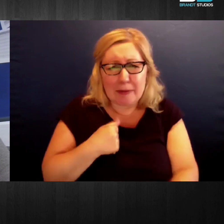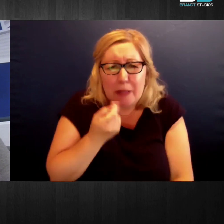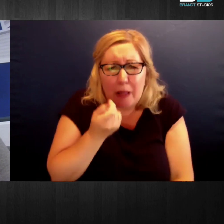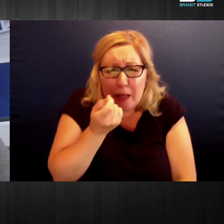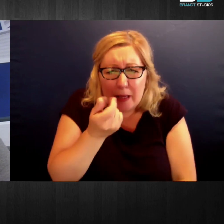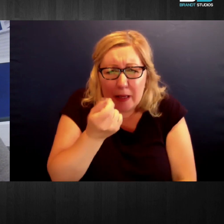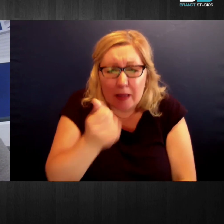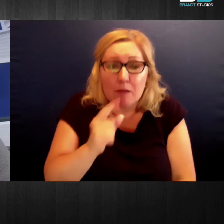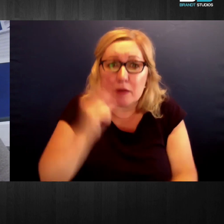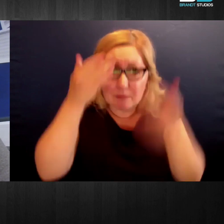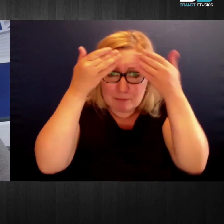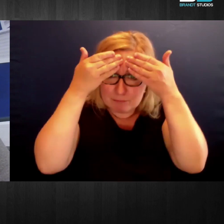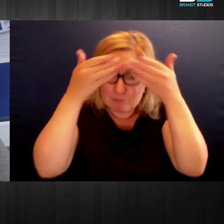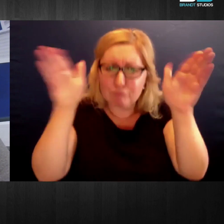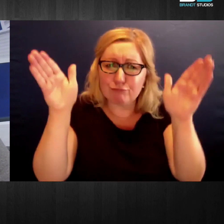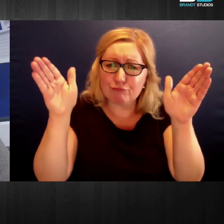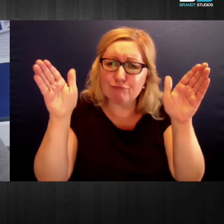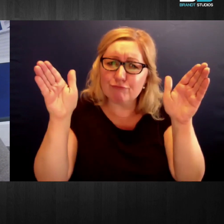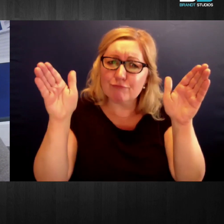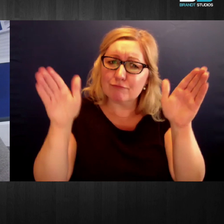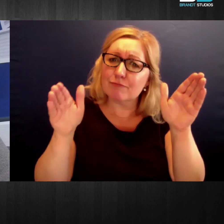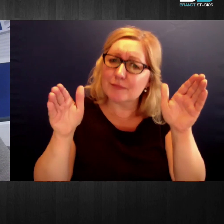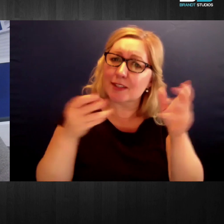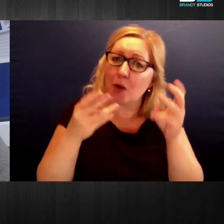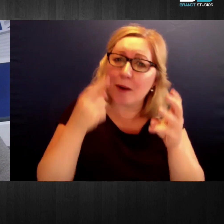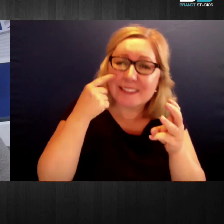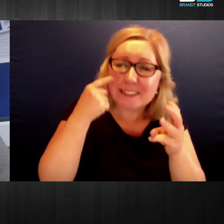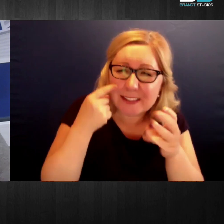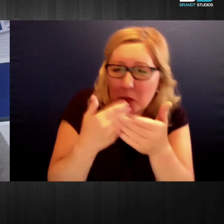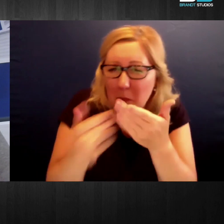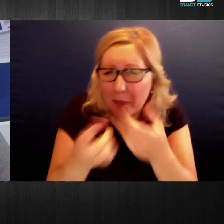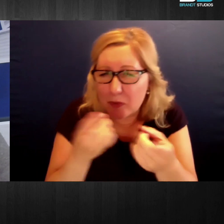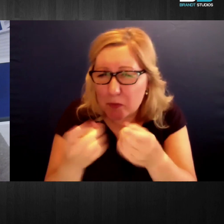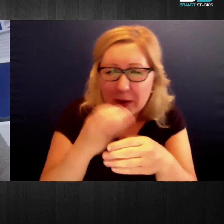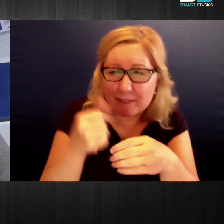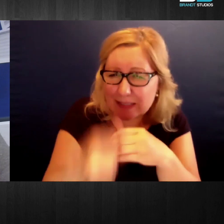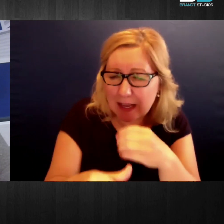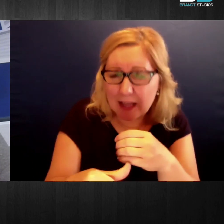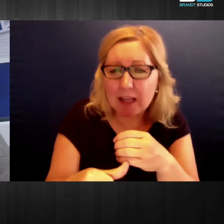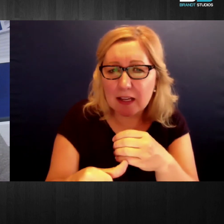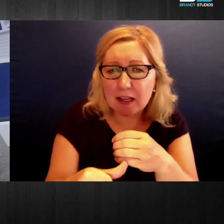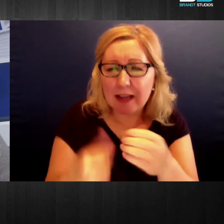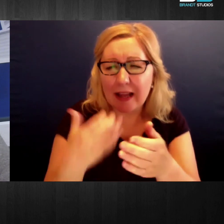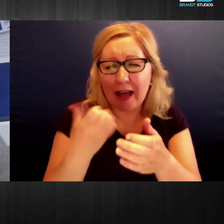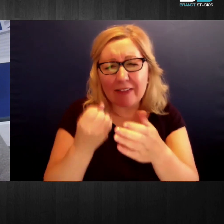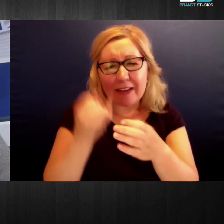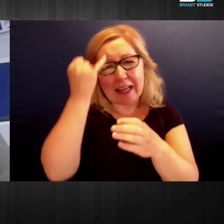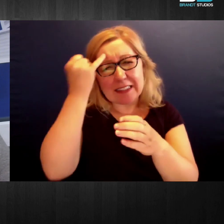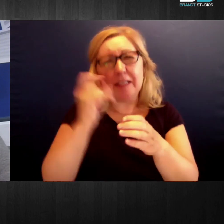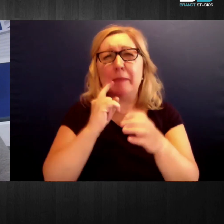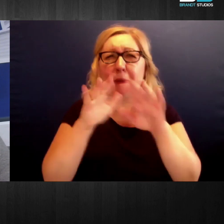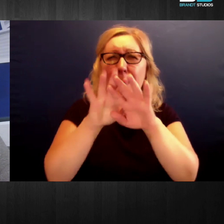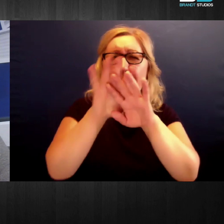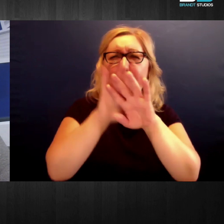like a vague idea of doing something around music, and I knew, especially in the first couple of years, just from speaking